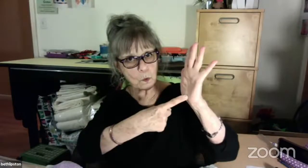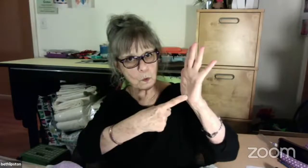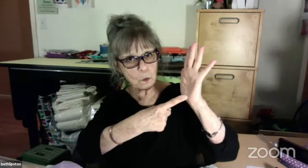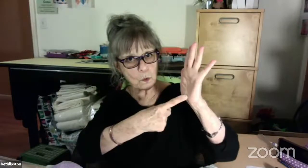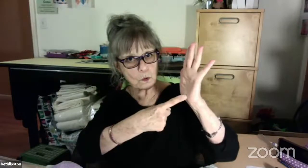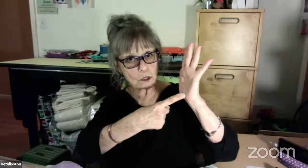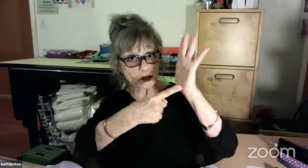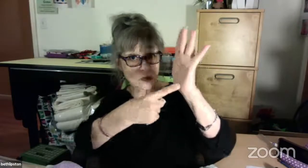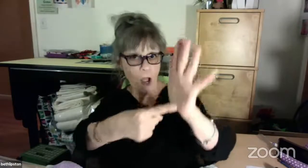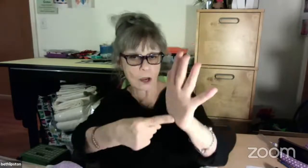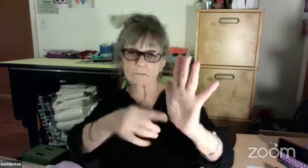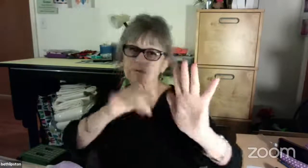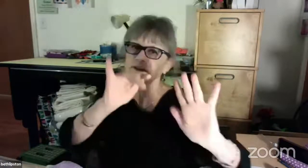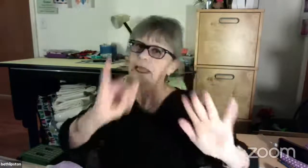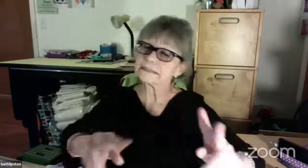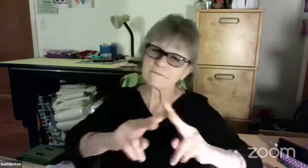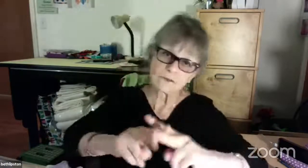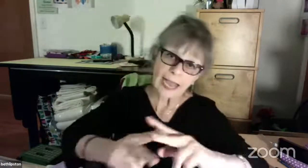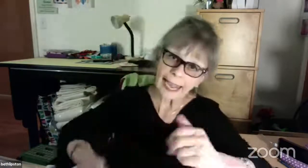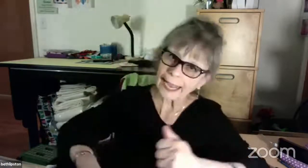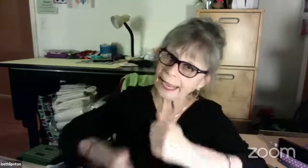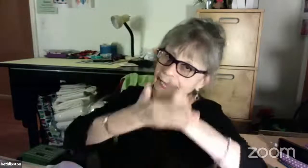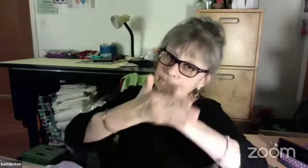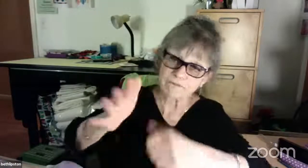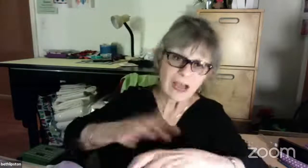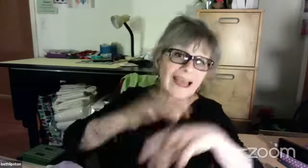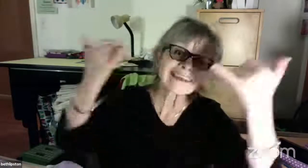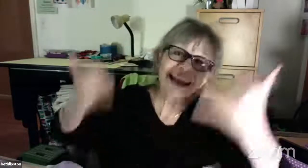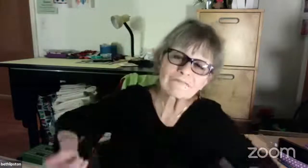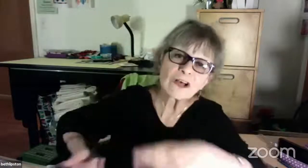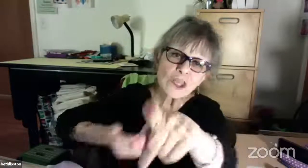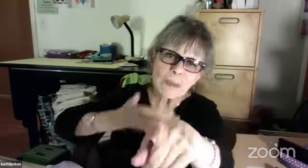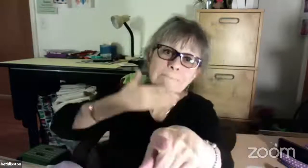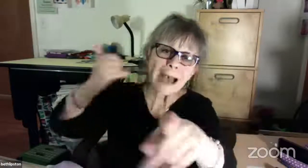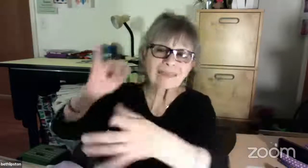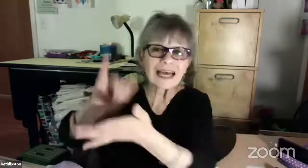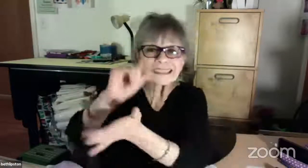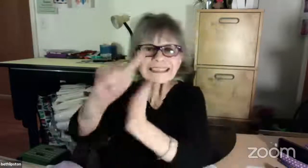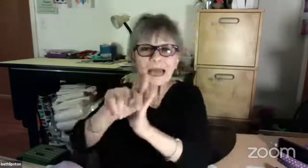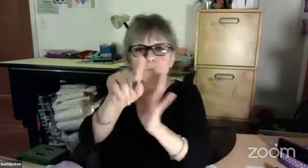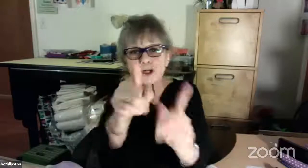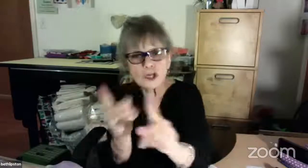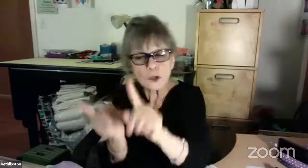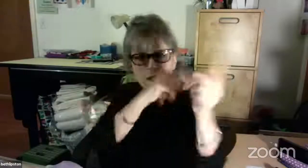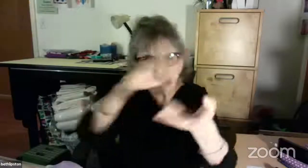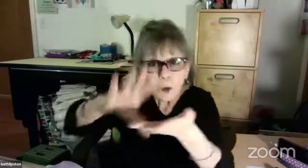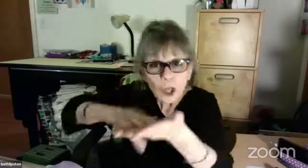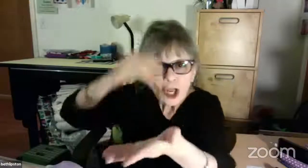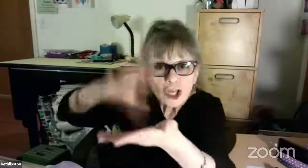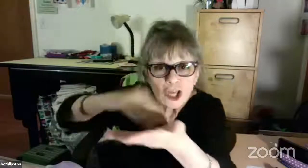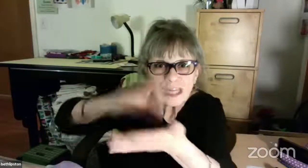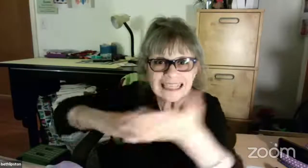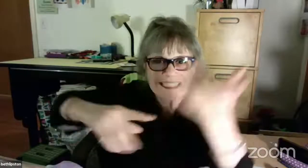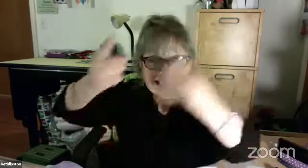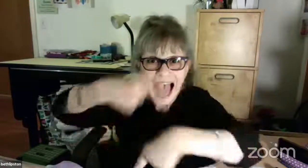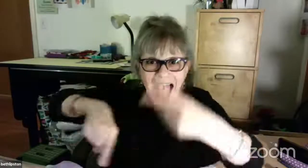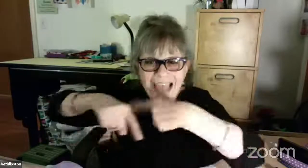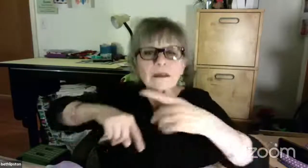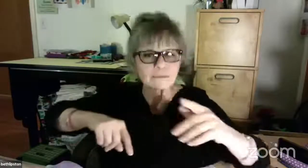have to show them that, and that's so helpful. And that's so good that you have that, that you can be that